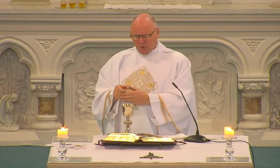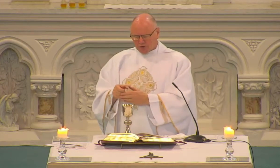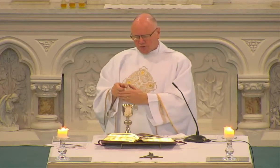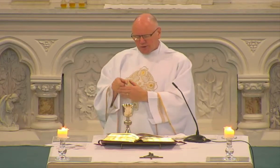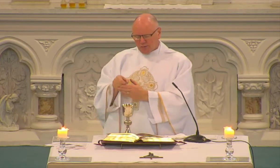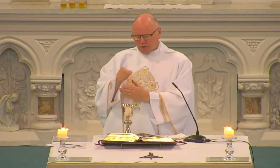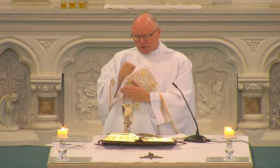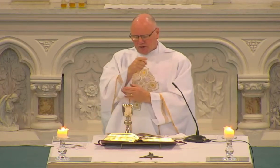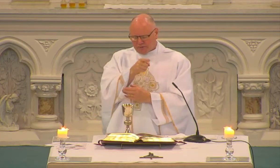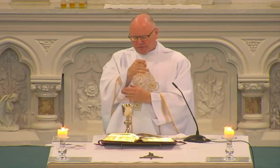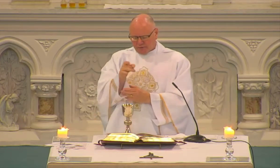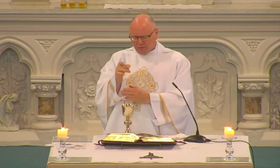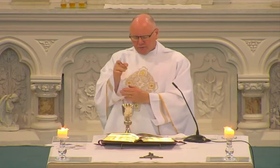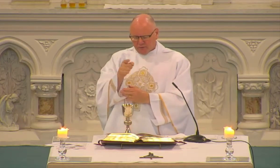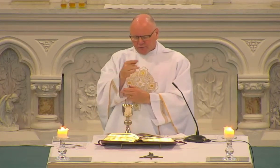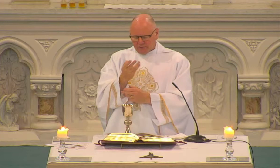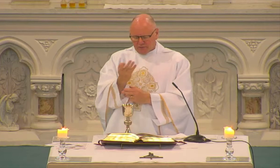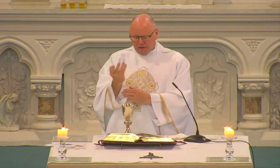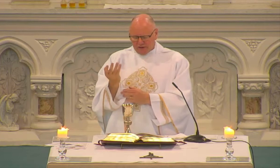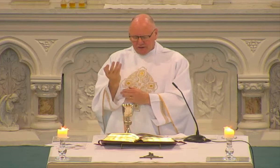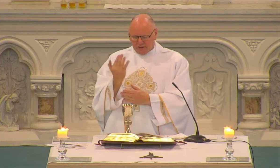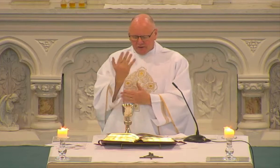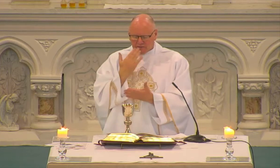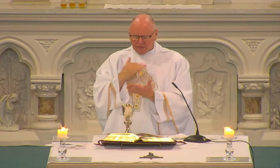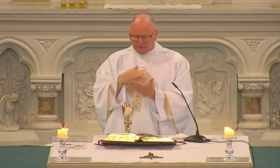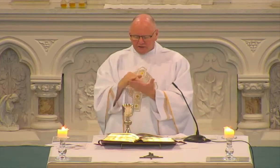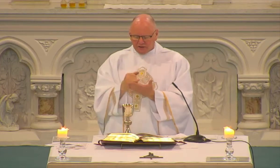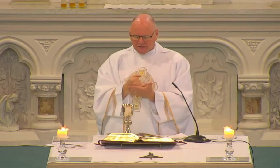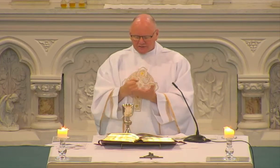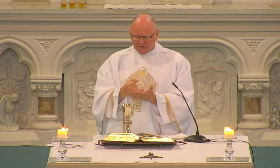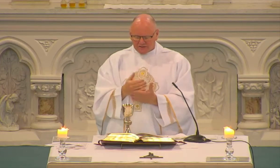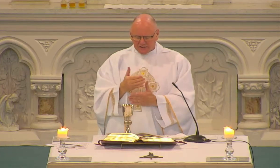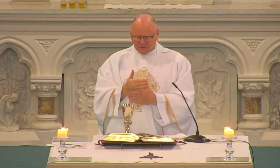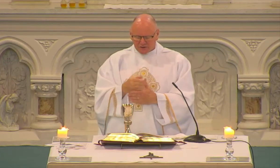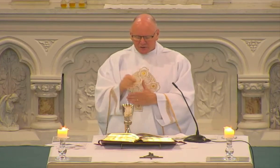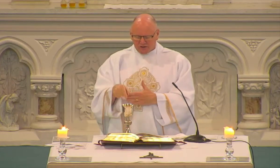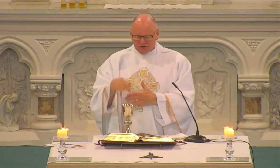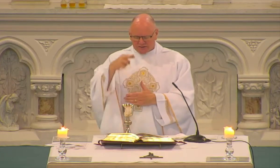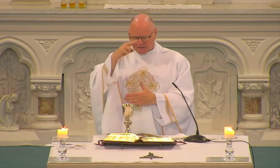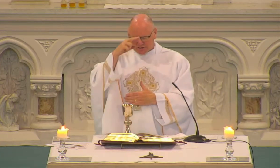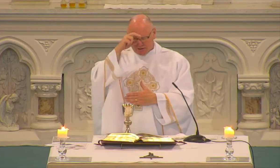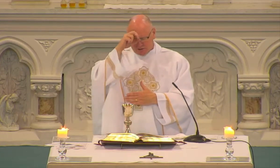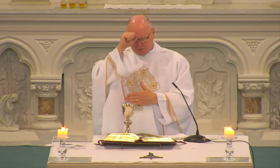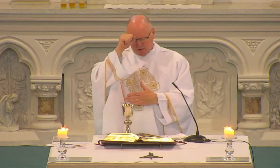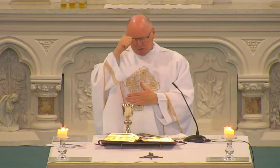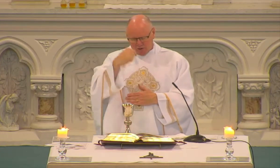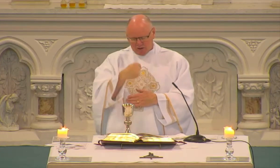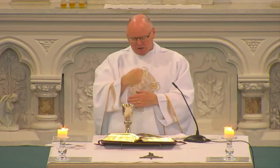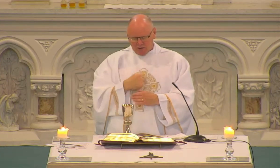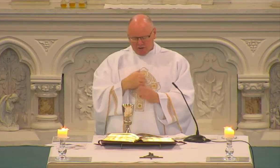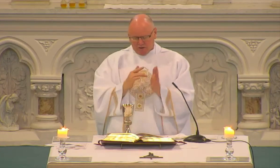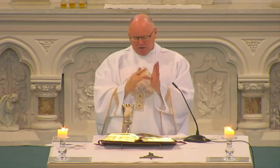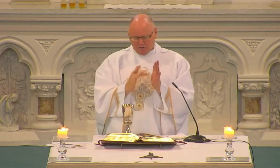be poured out for you and for many for the forgiveness of sins. Do this in memory of me.